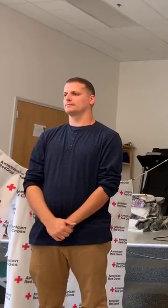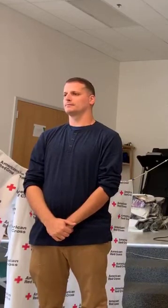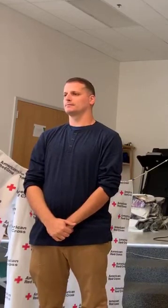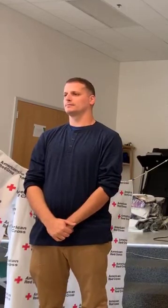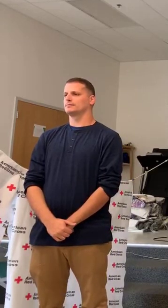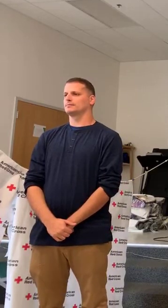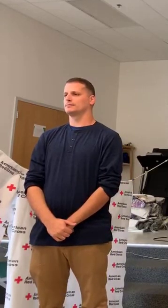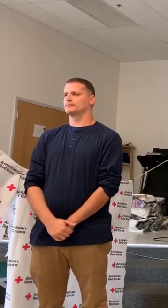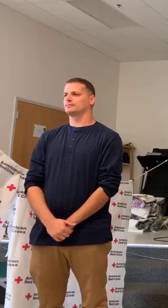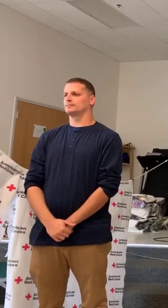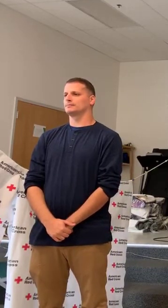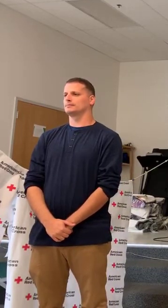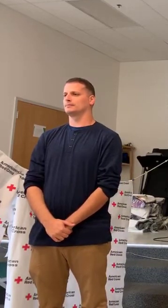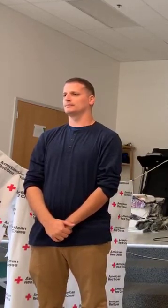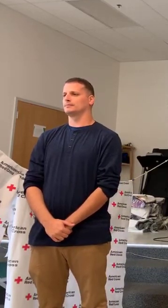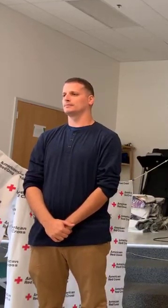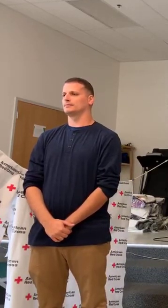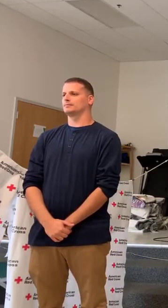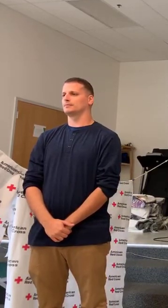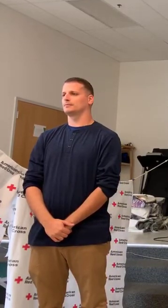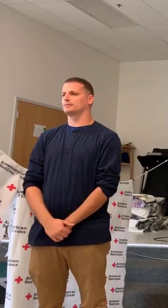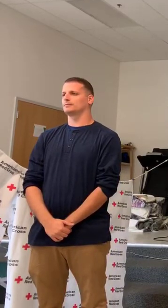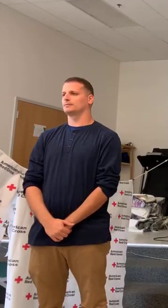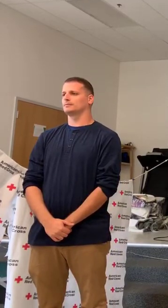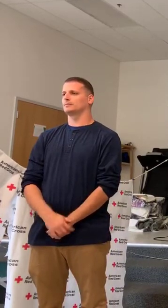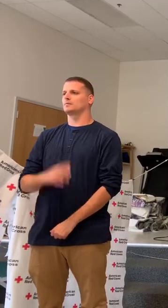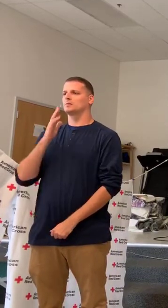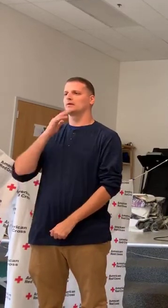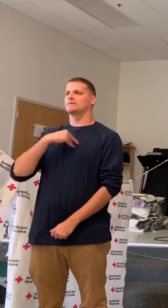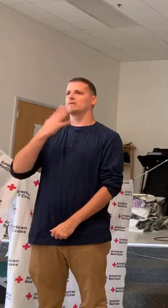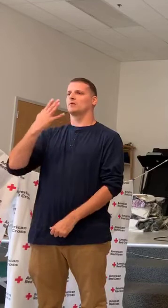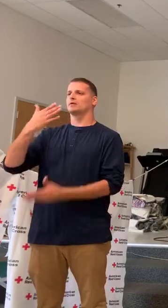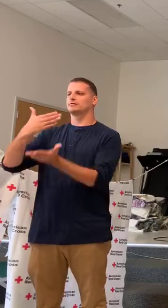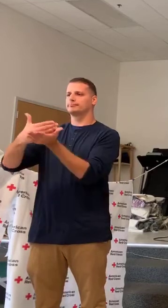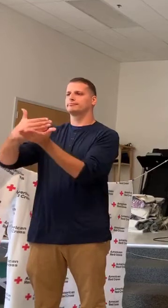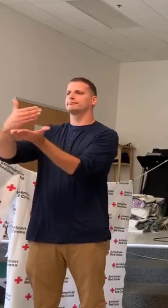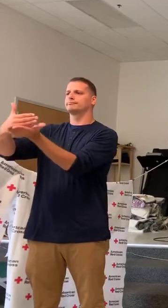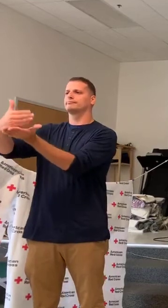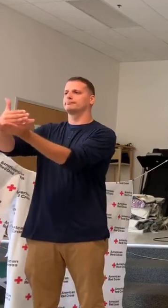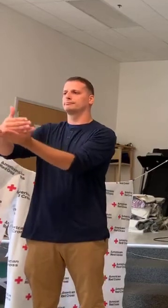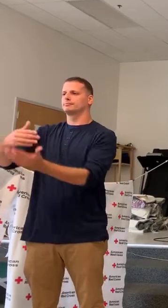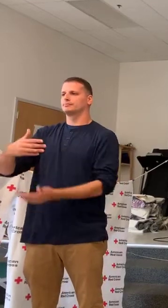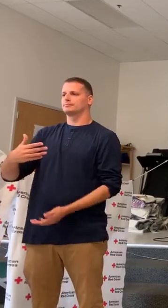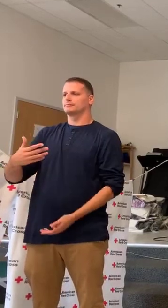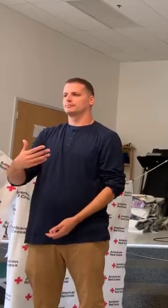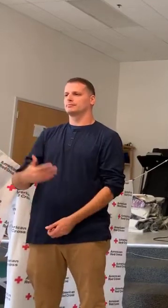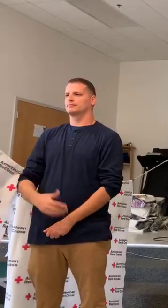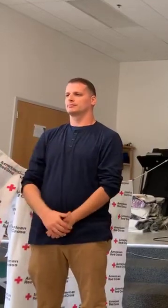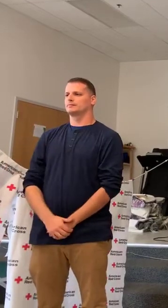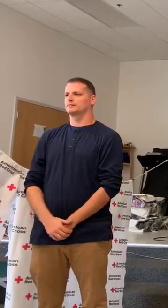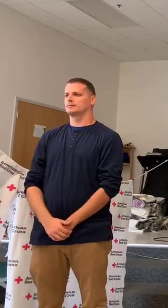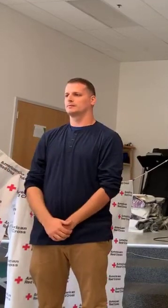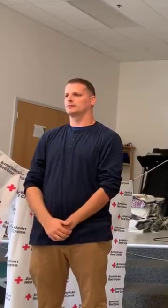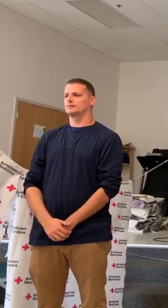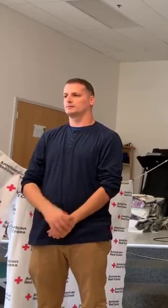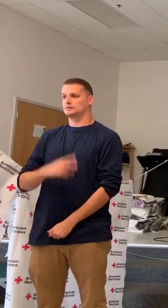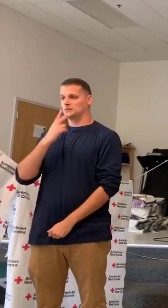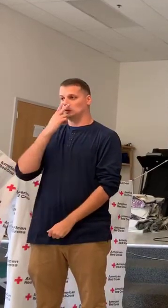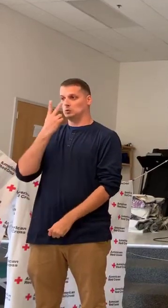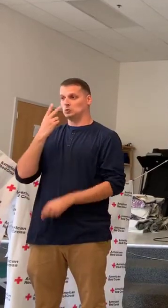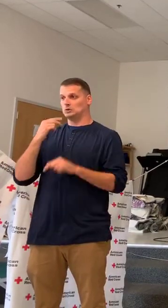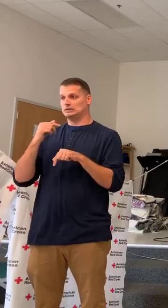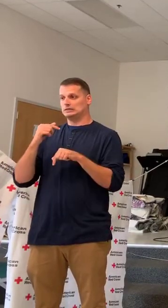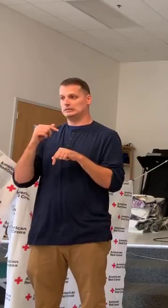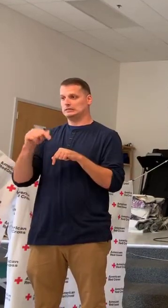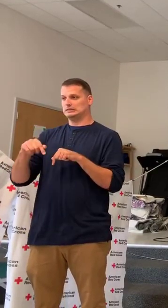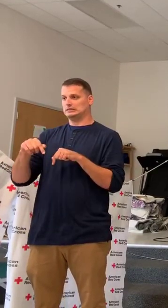we've had 4 checkpoints. The 2 in the center will probably demobilize first, and then it's gonna be a